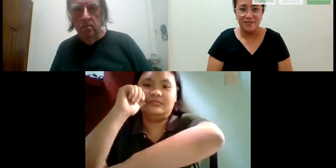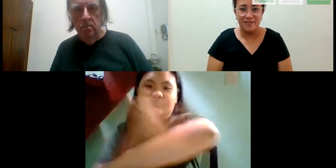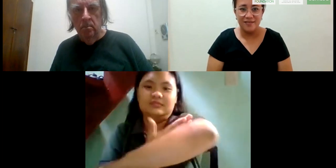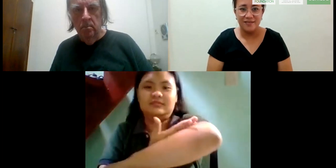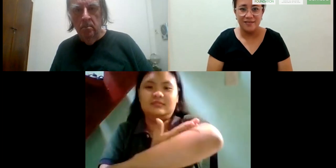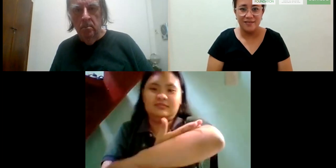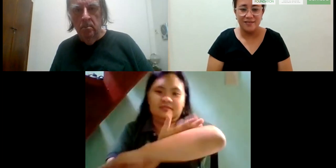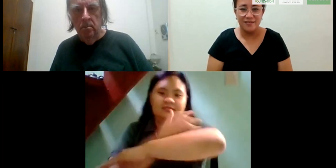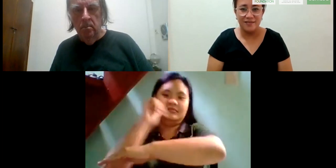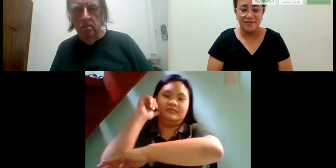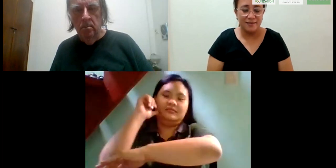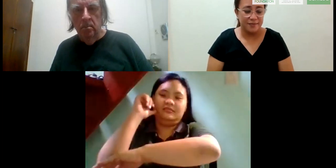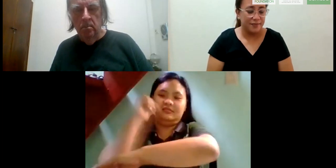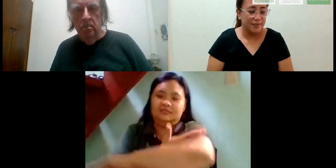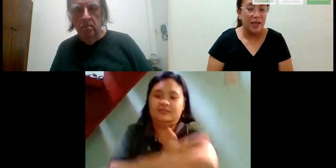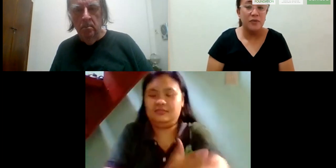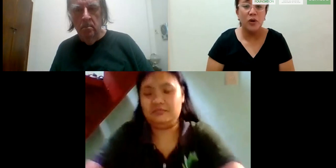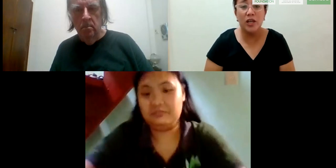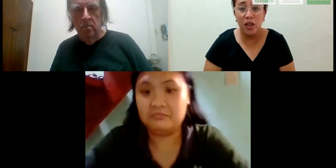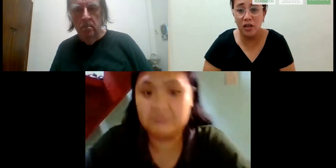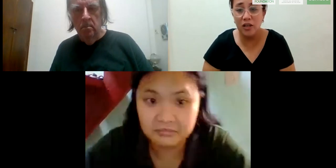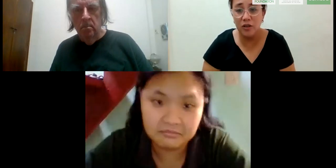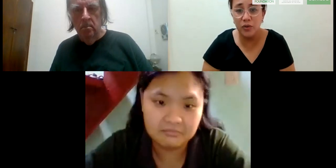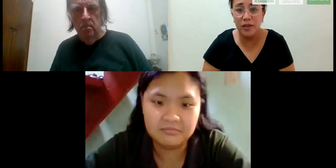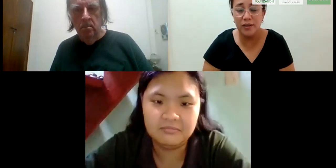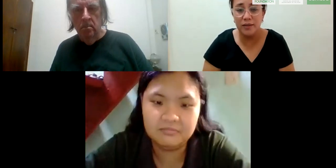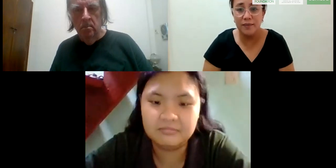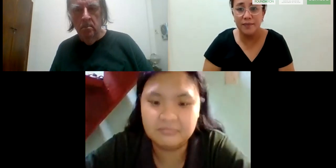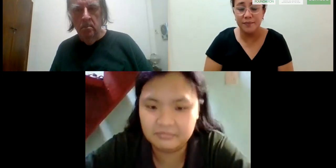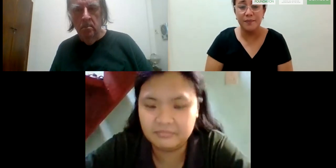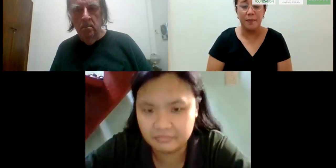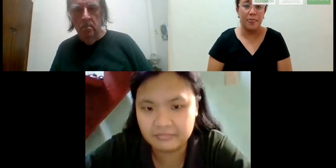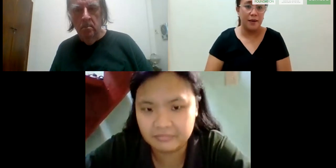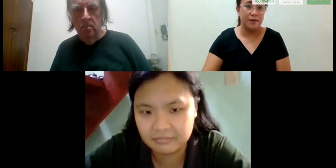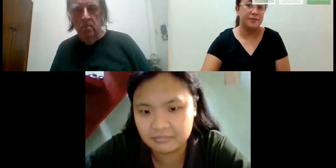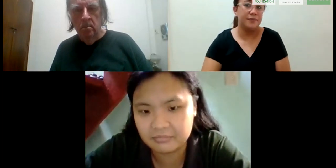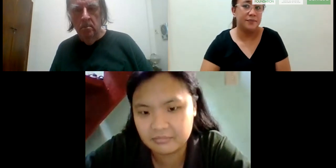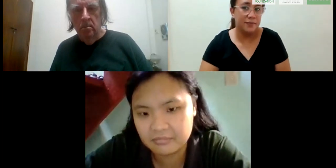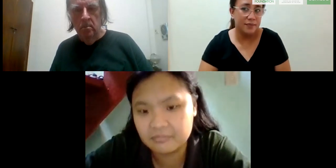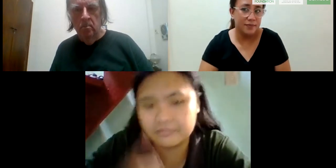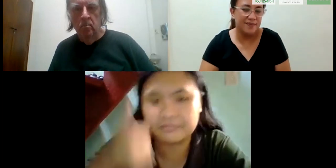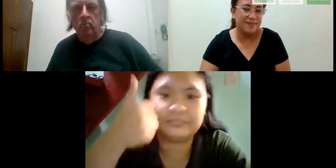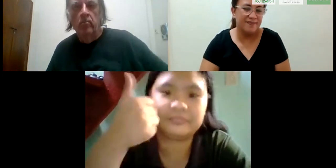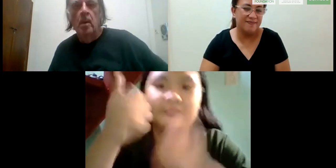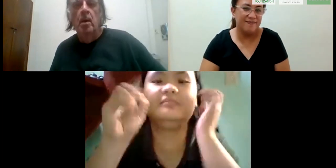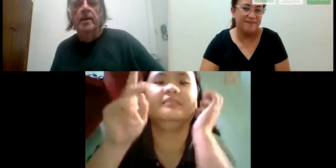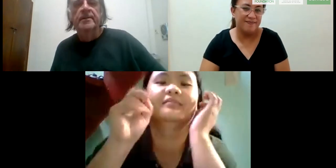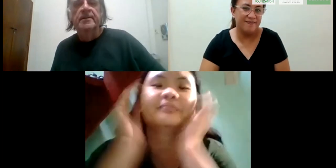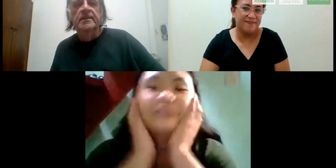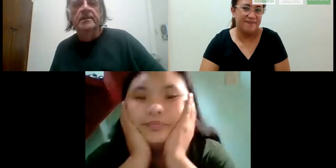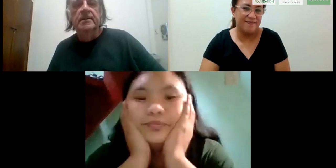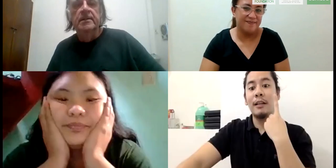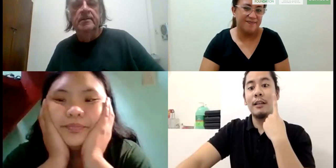They're discussing about daughter being a two-handed sign because it starts off with just one hand and it rests on